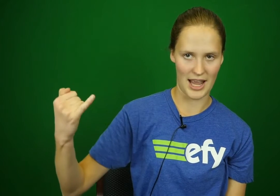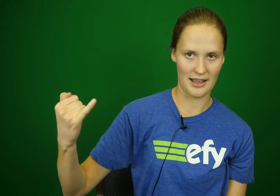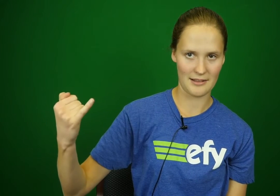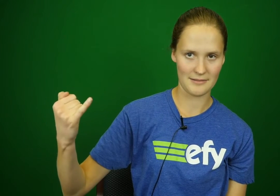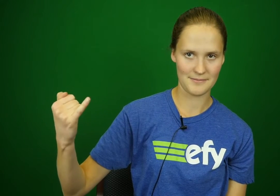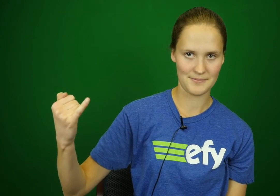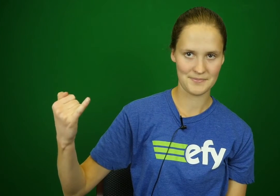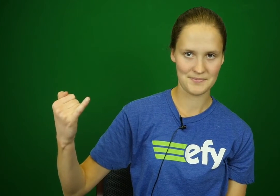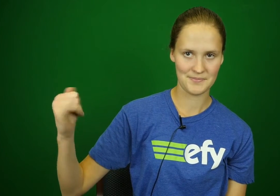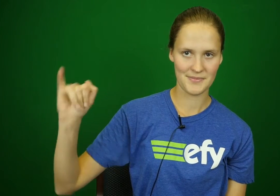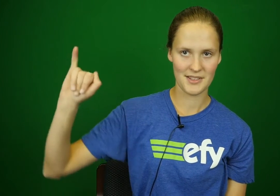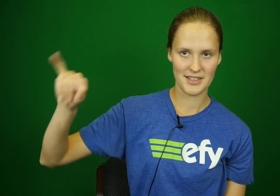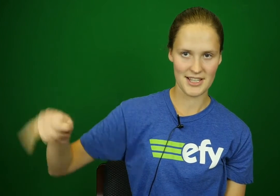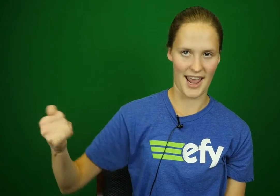J. J.